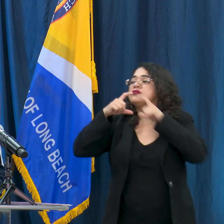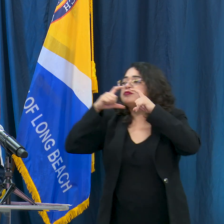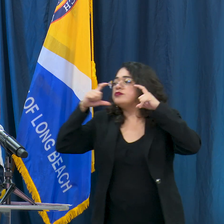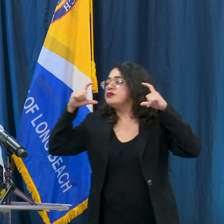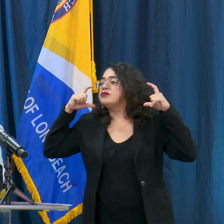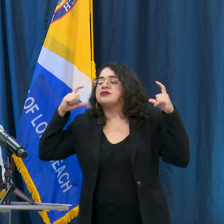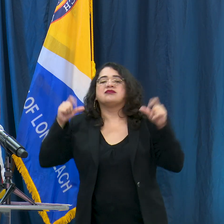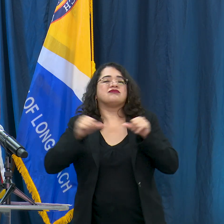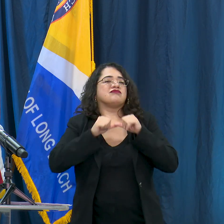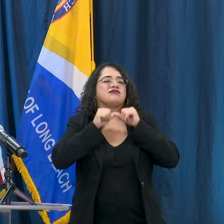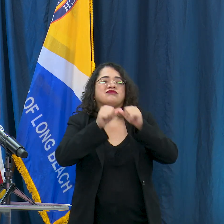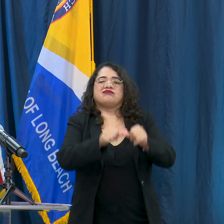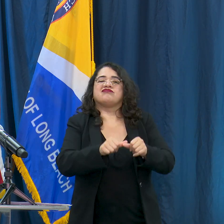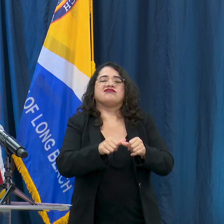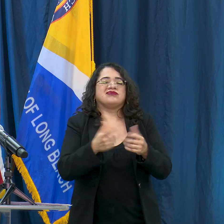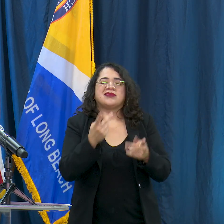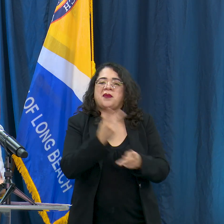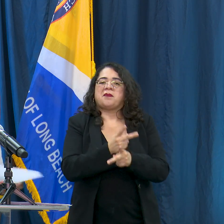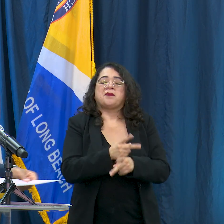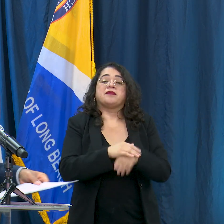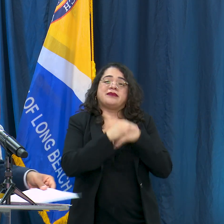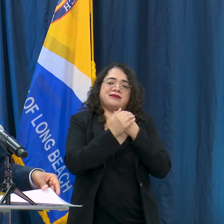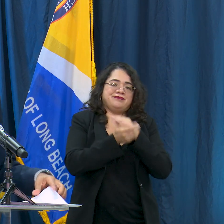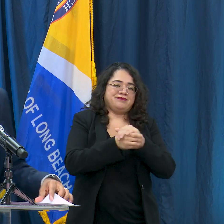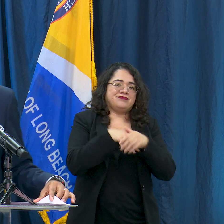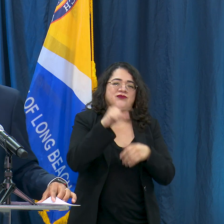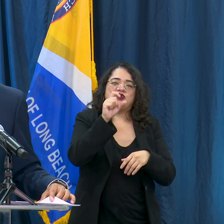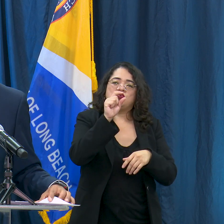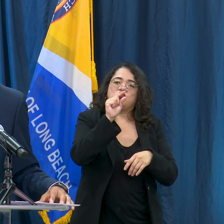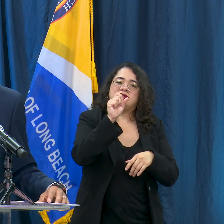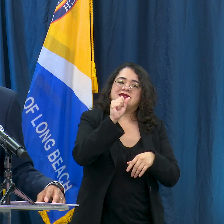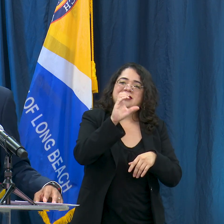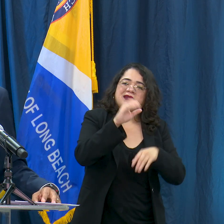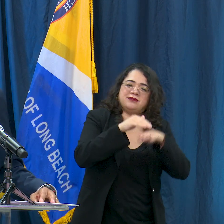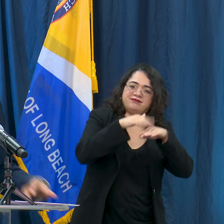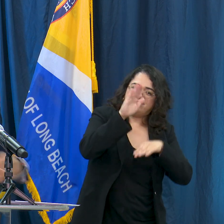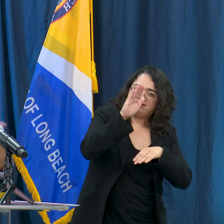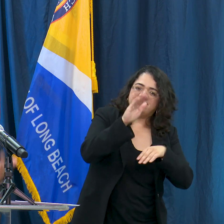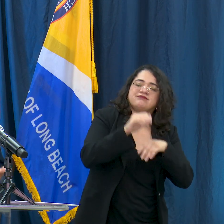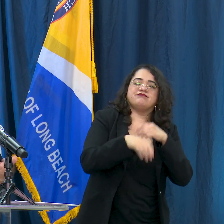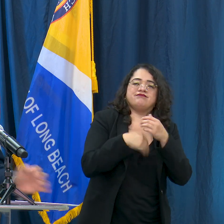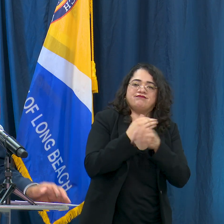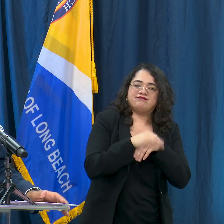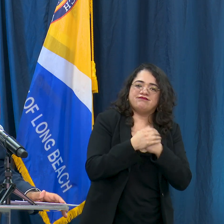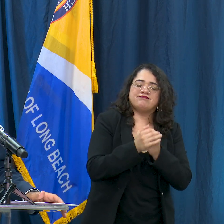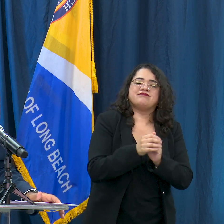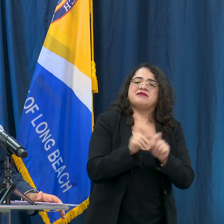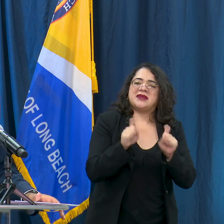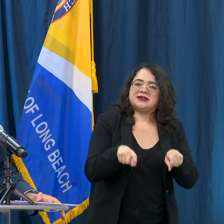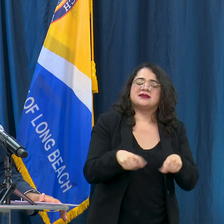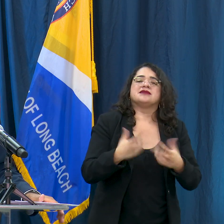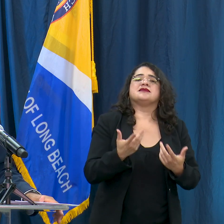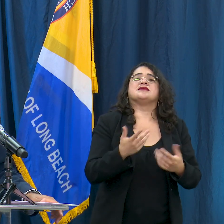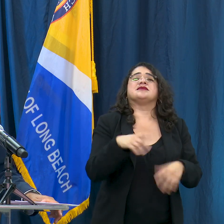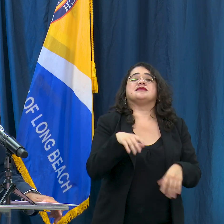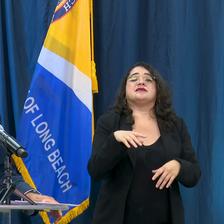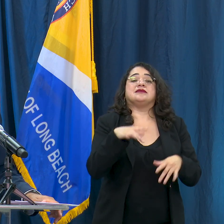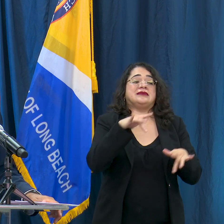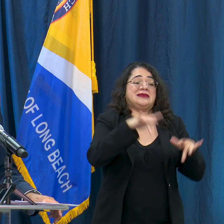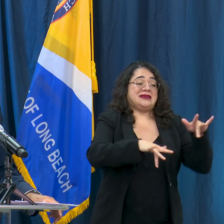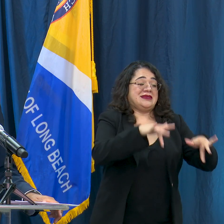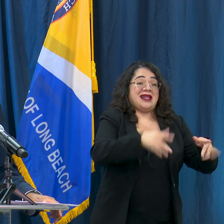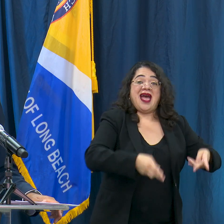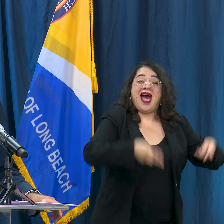wearing face coverings as well. Hand washing, and continuing disinfecting high touch